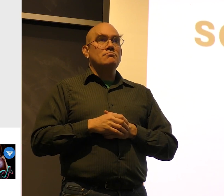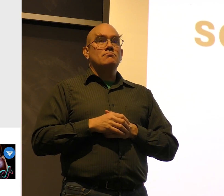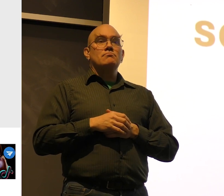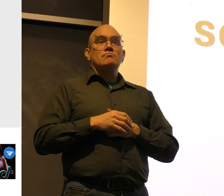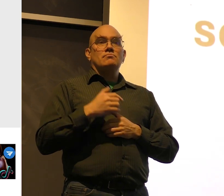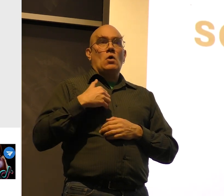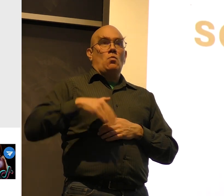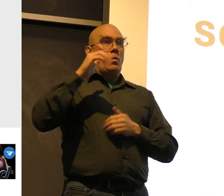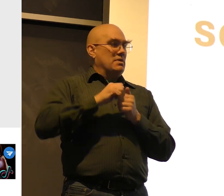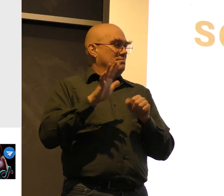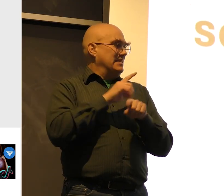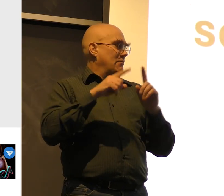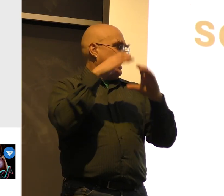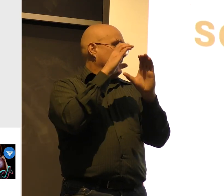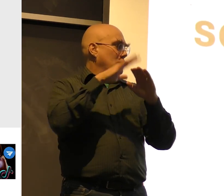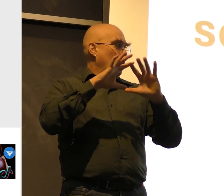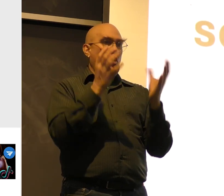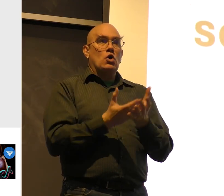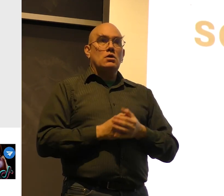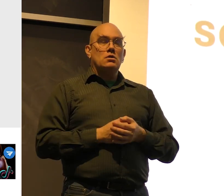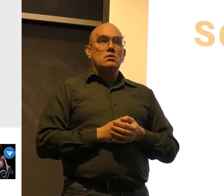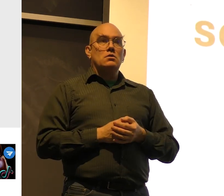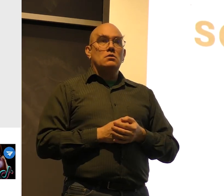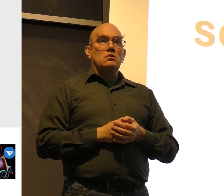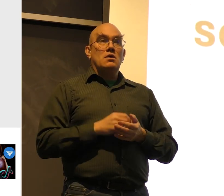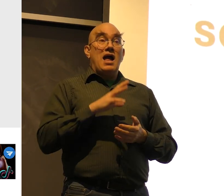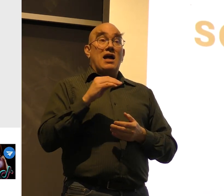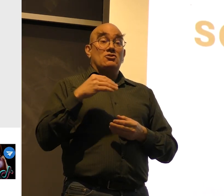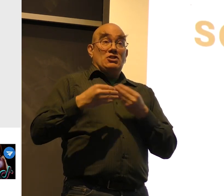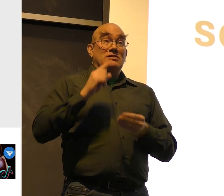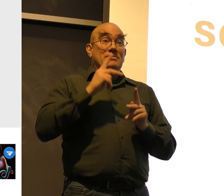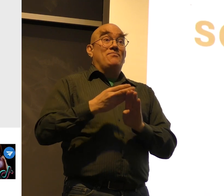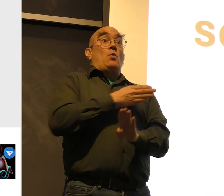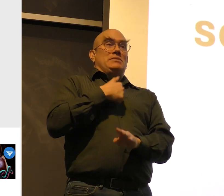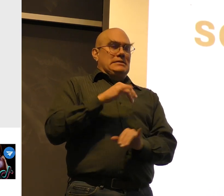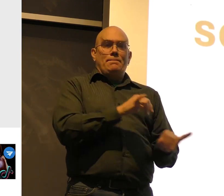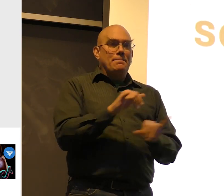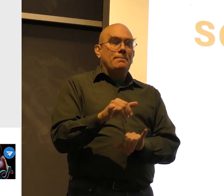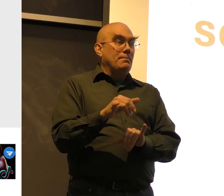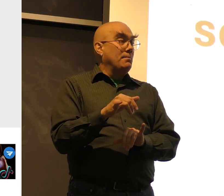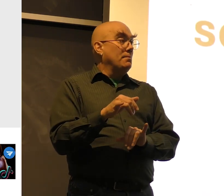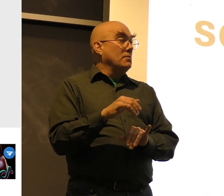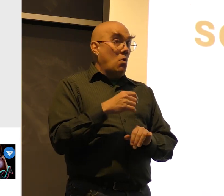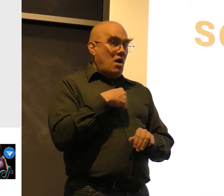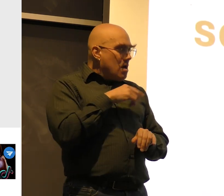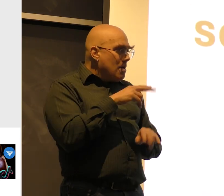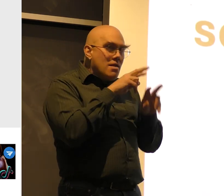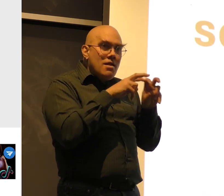was growing up. So I grew up in a completely different lens, a completely different world, and the generation before me had their own completely